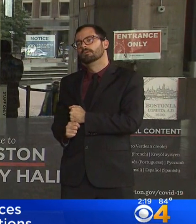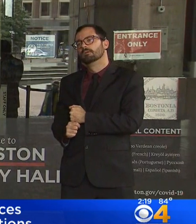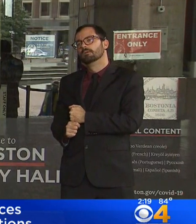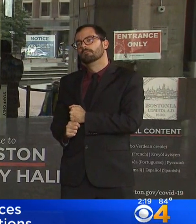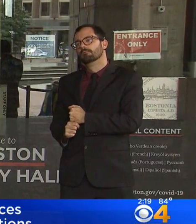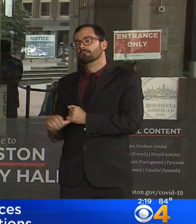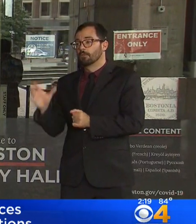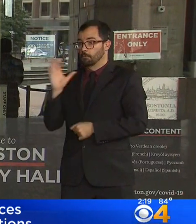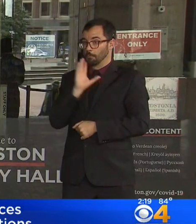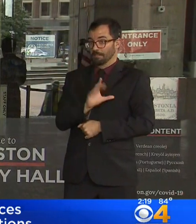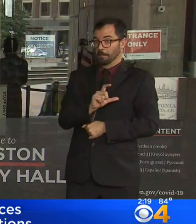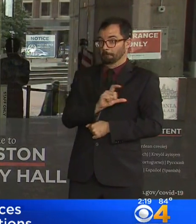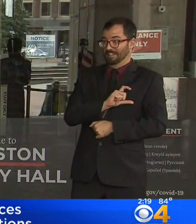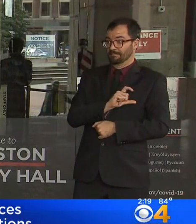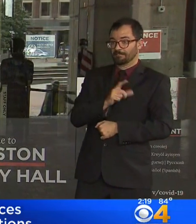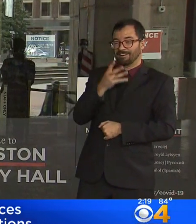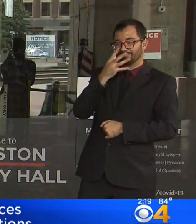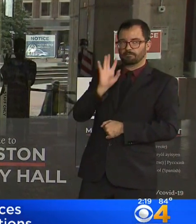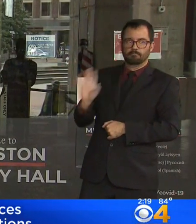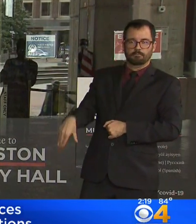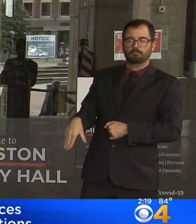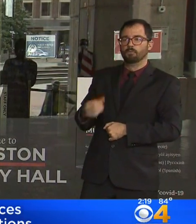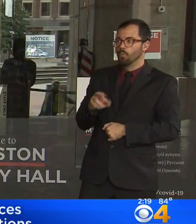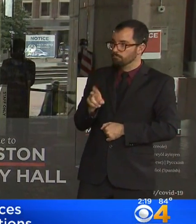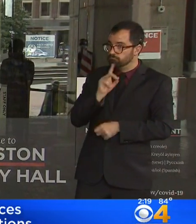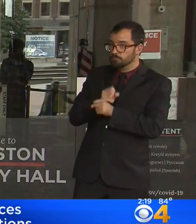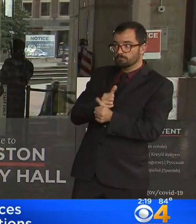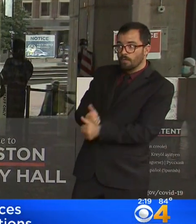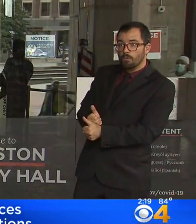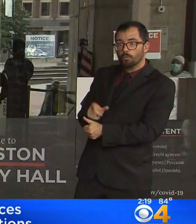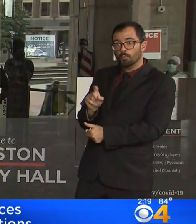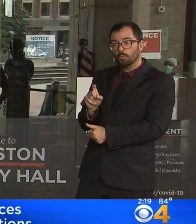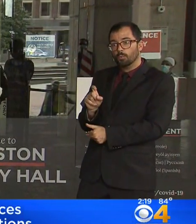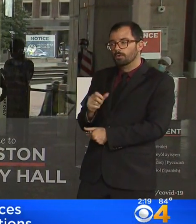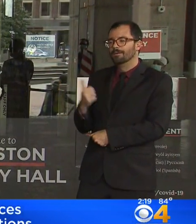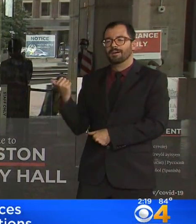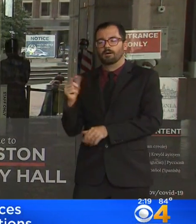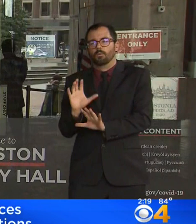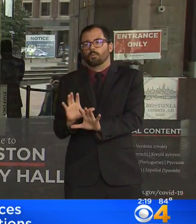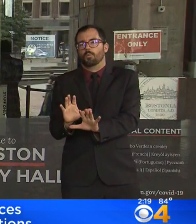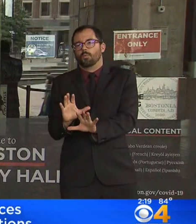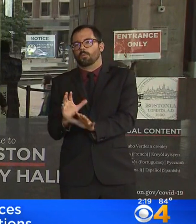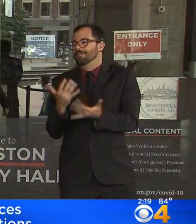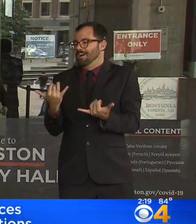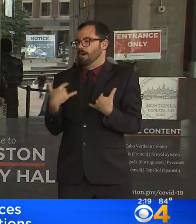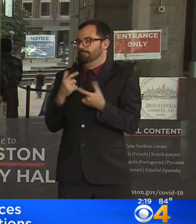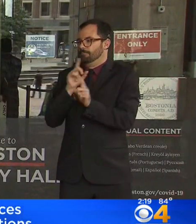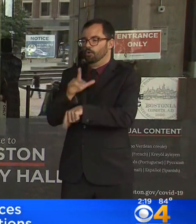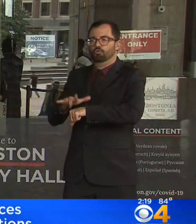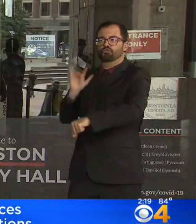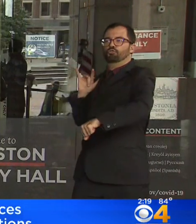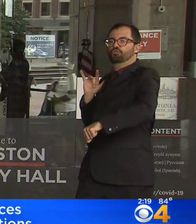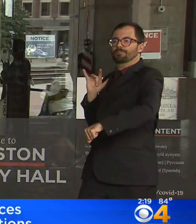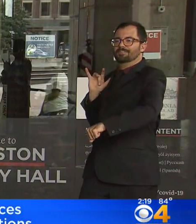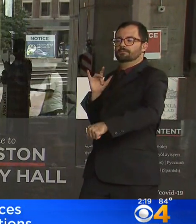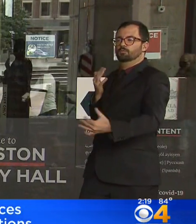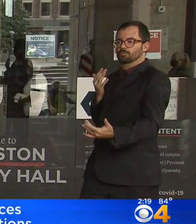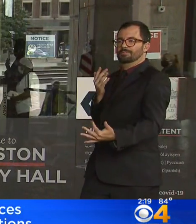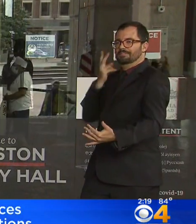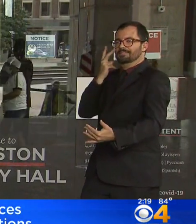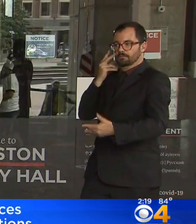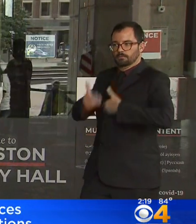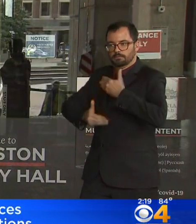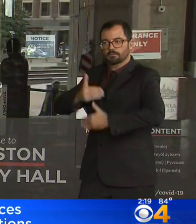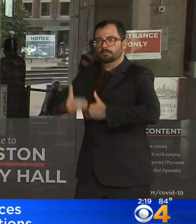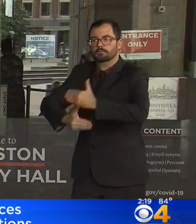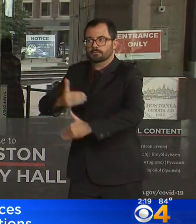Let me get you the whole breakdown, because when you see it, it can't answer it really quickly. You have to see the whole breakdown, because there's a whole structure.